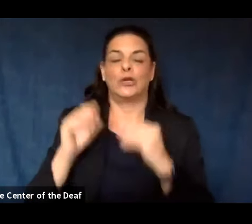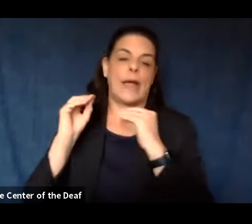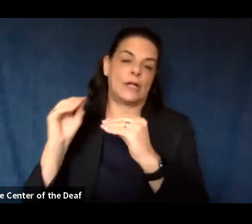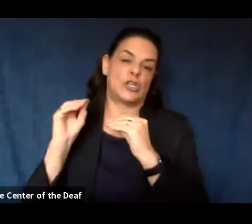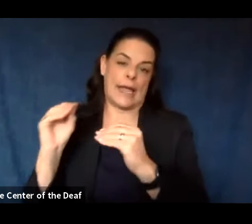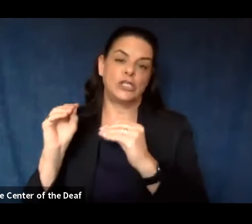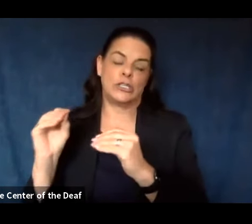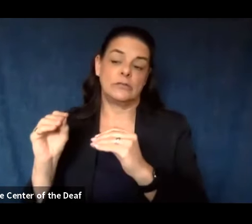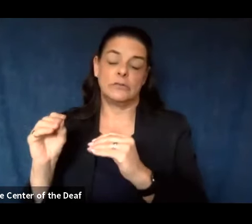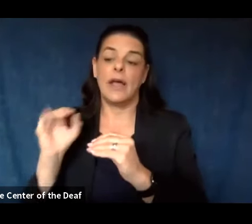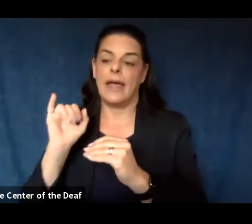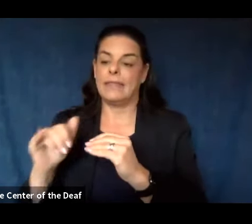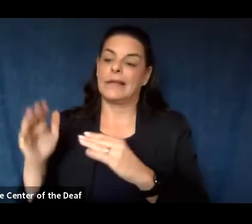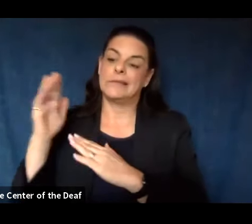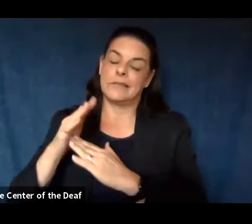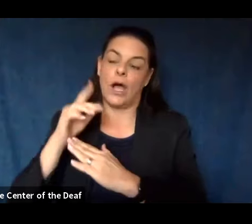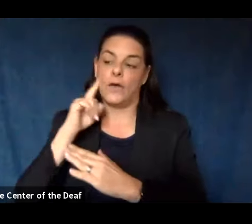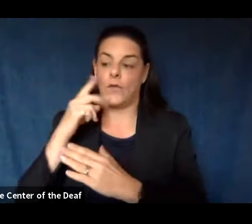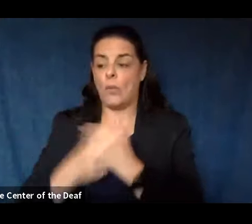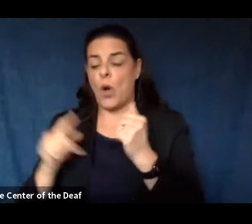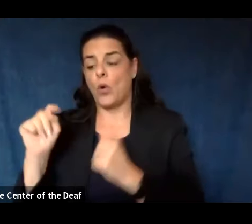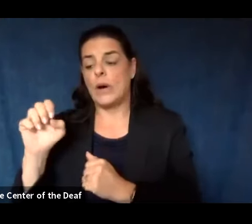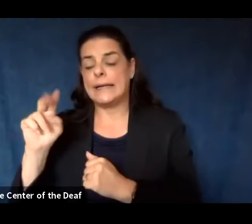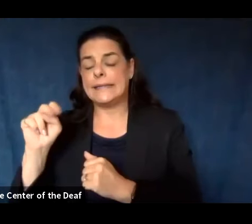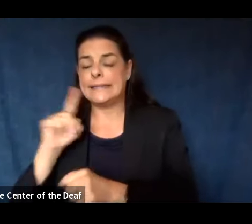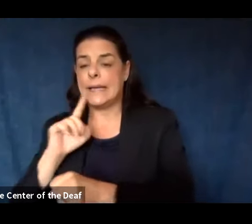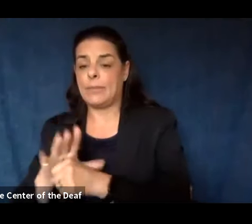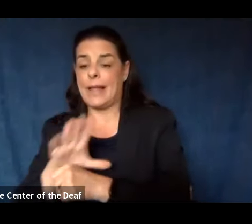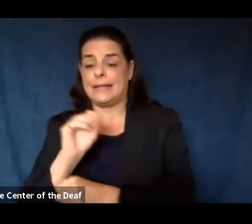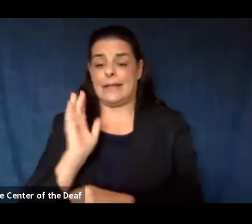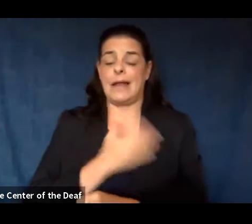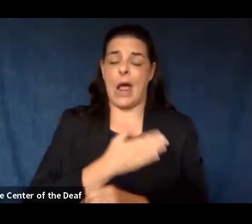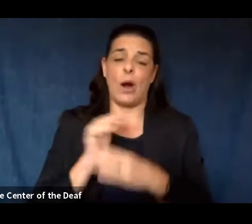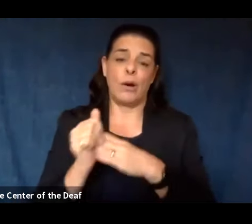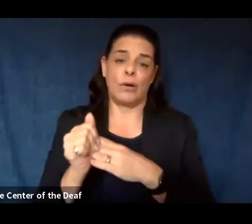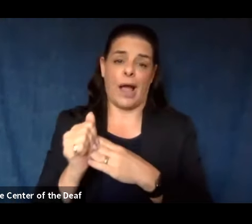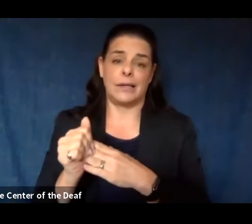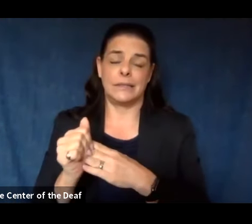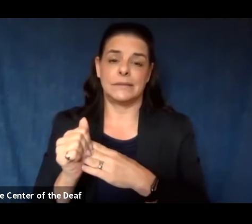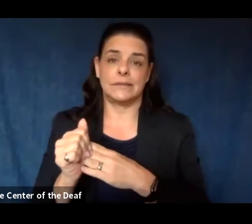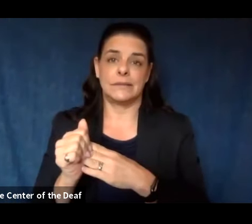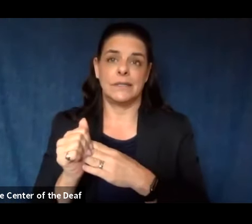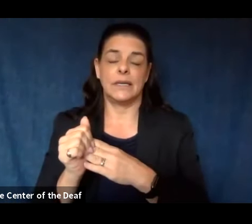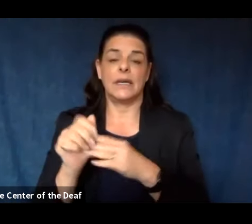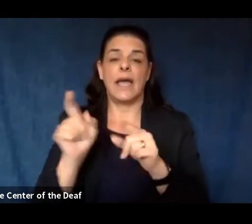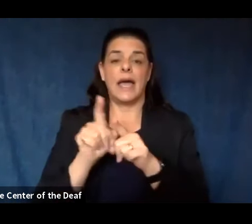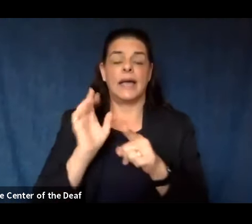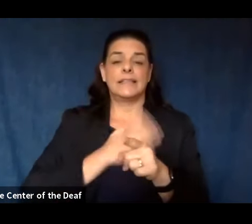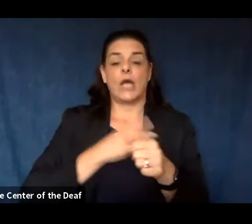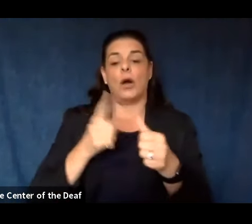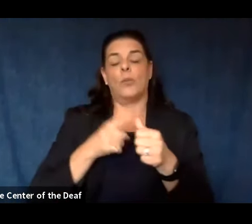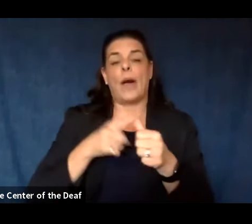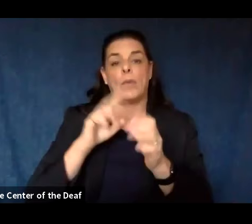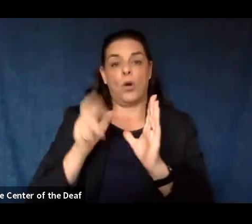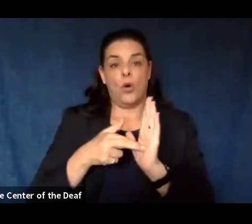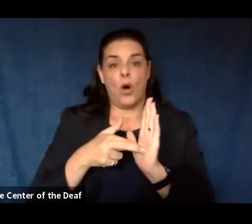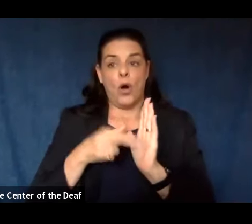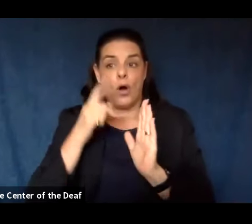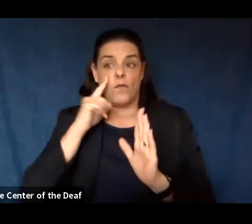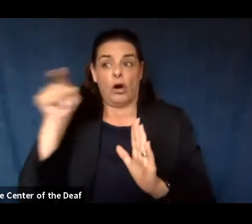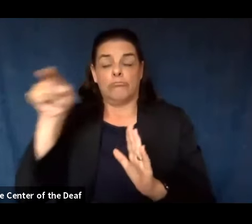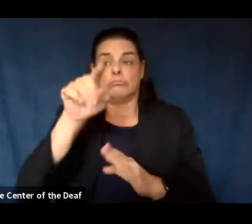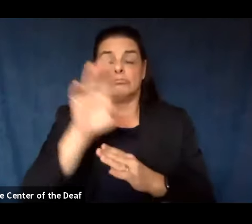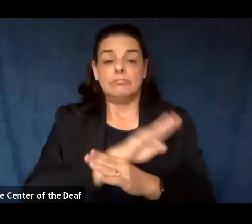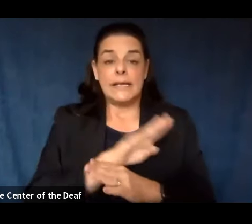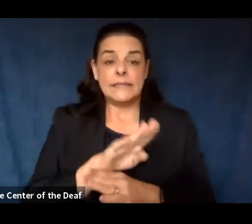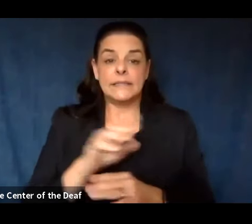the primary thing for both the Tennessee Pledge and under our guidance that we have received as our primary role for businesses.